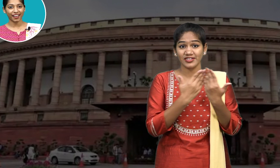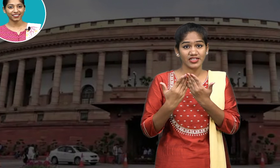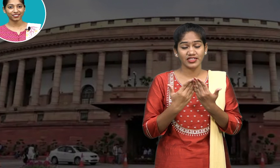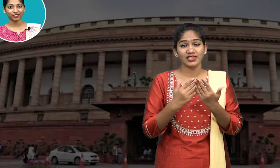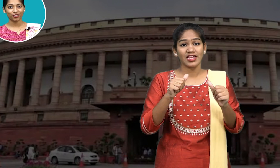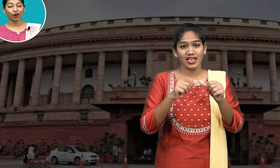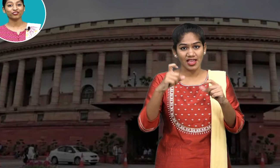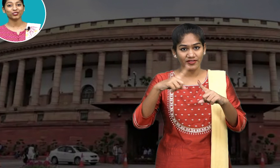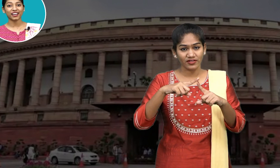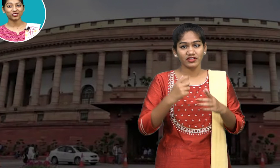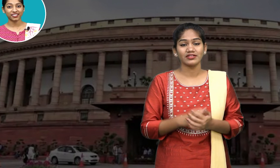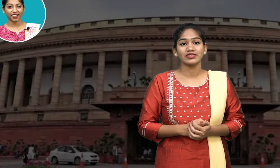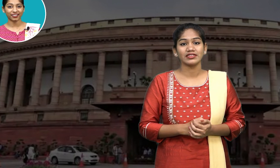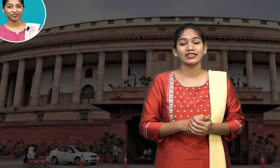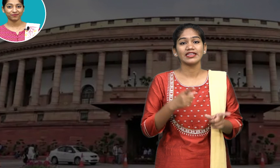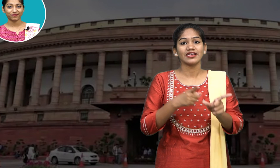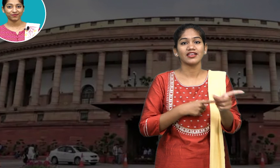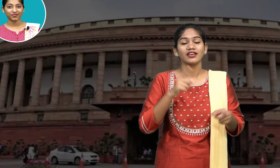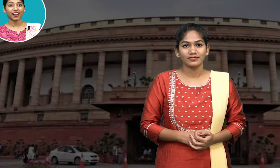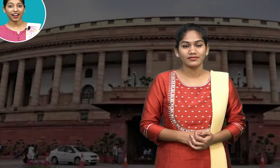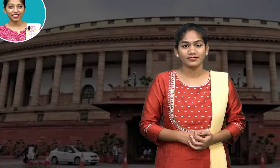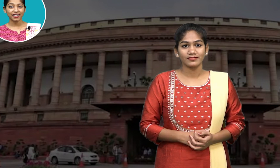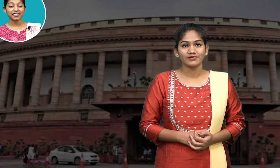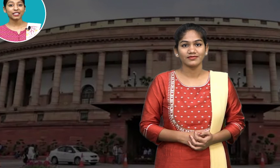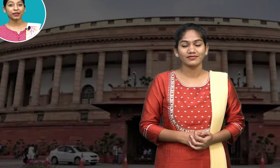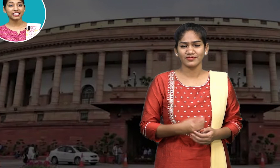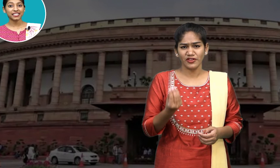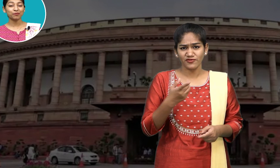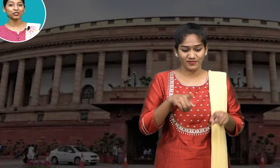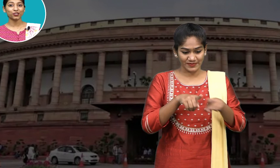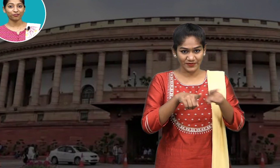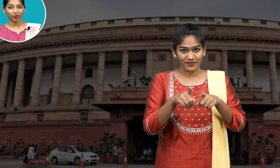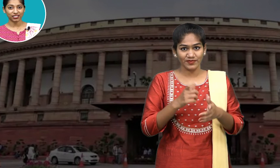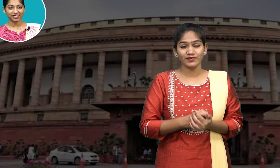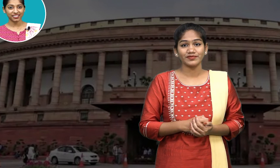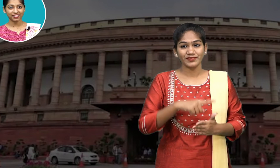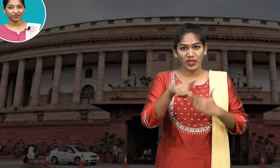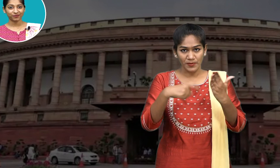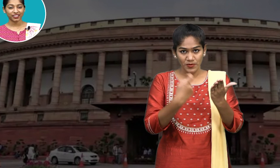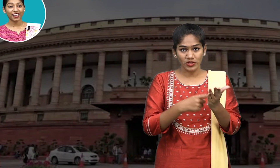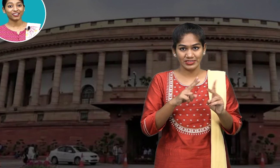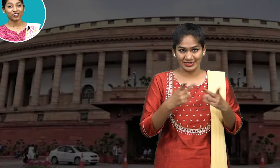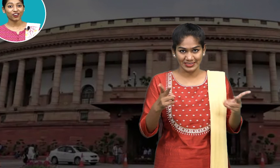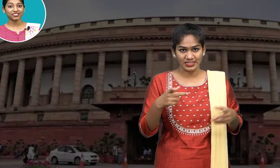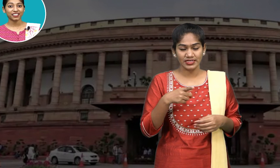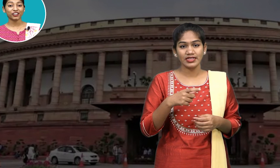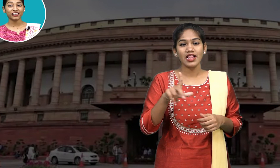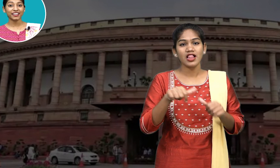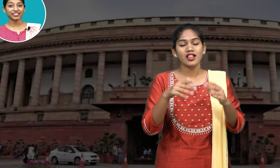Education Act of 2009 are some examples of policies